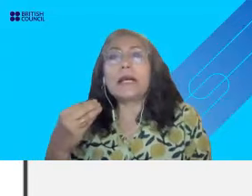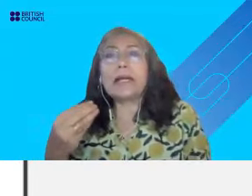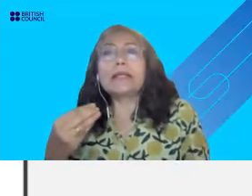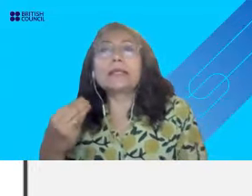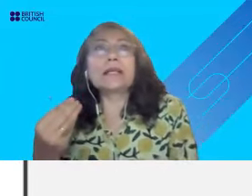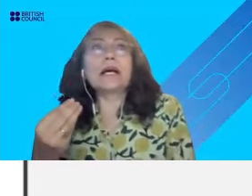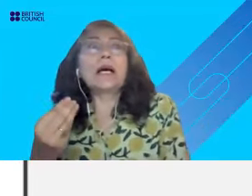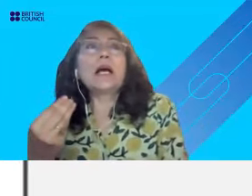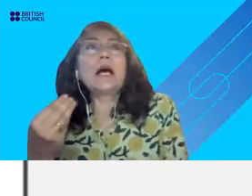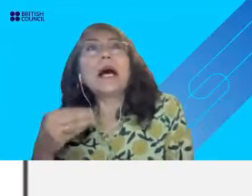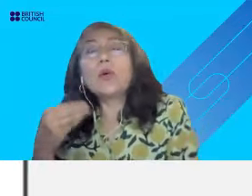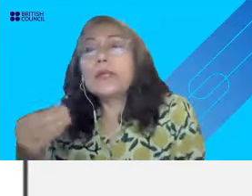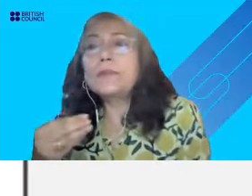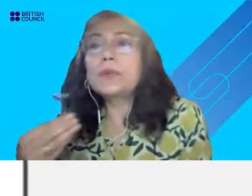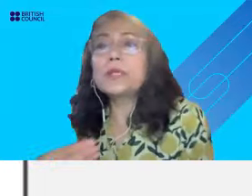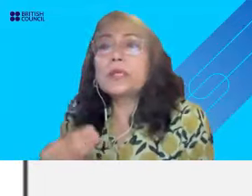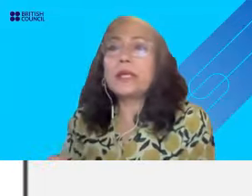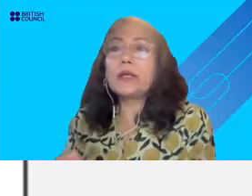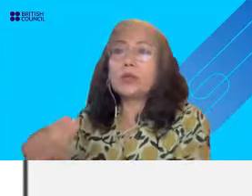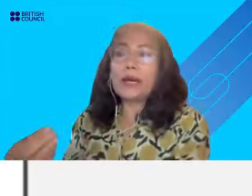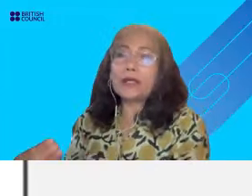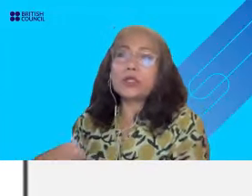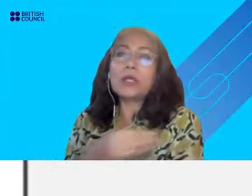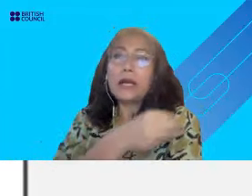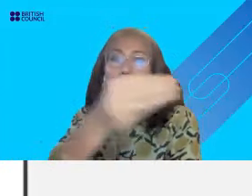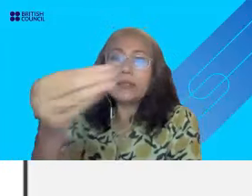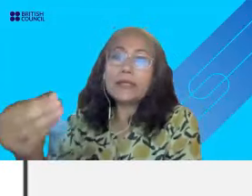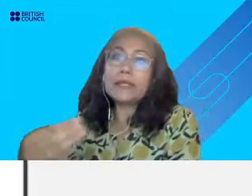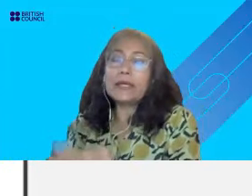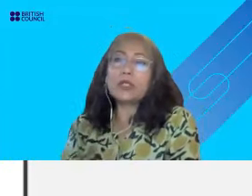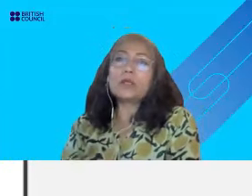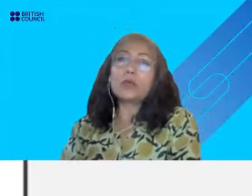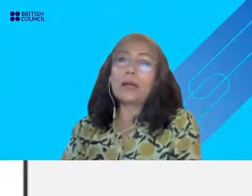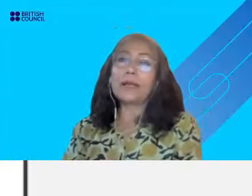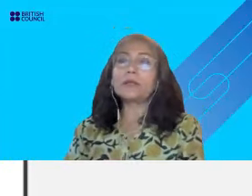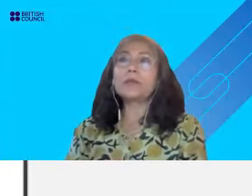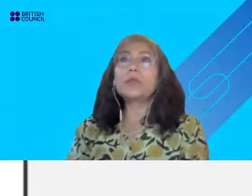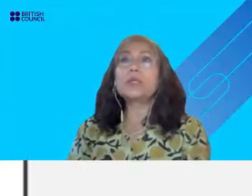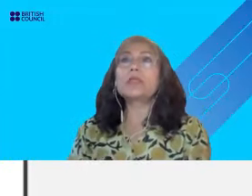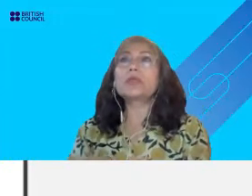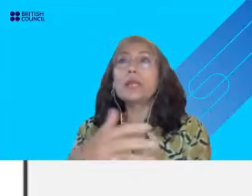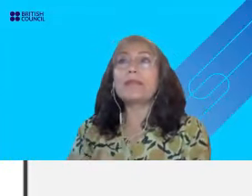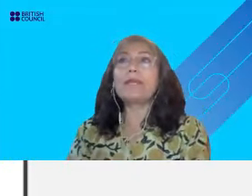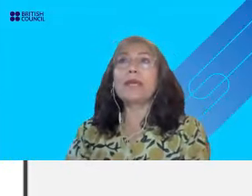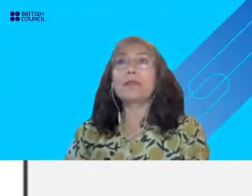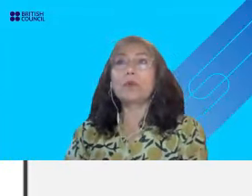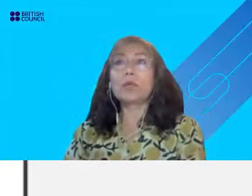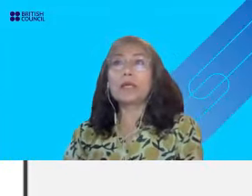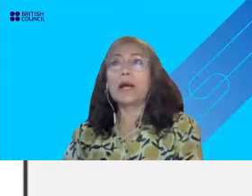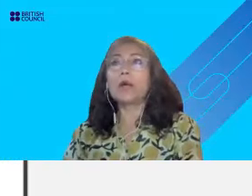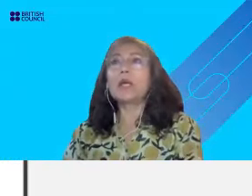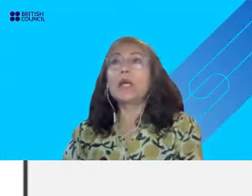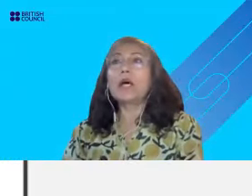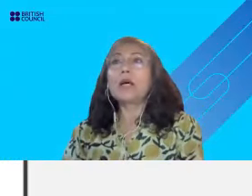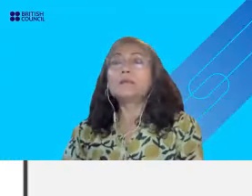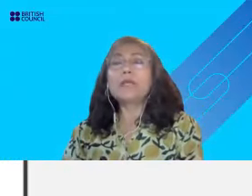whatever their ideas are, how are they putting it into action? How are they engaging the wider community so that they get the word